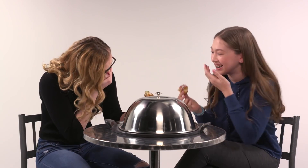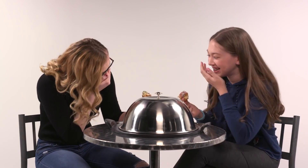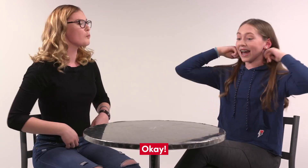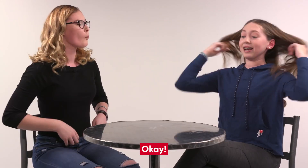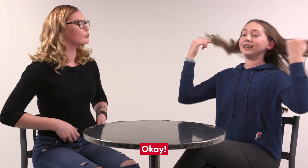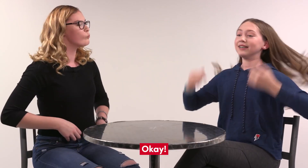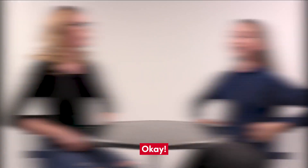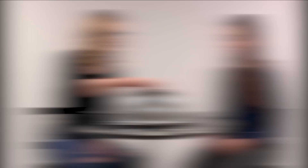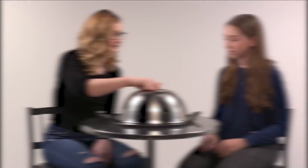Okay.